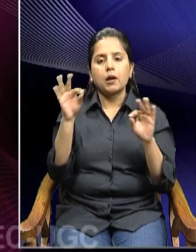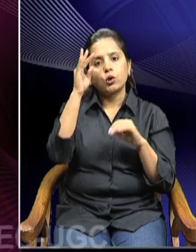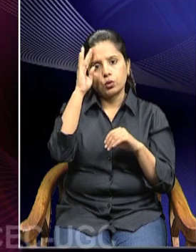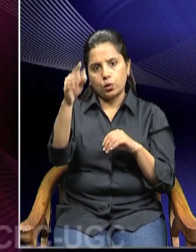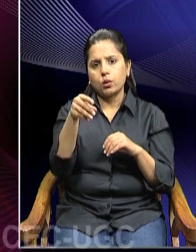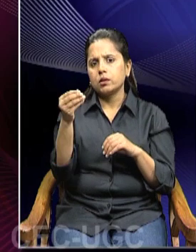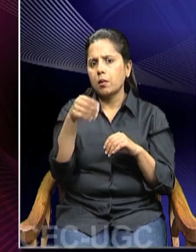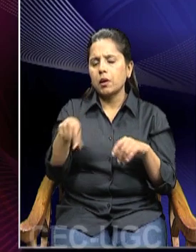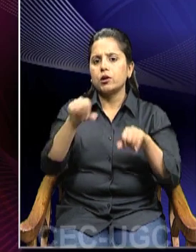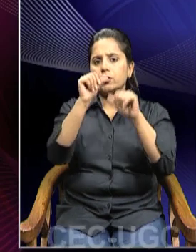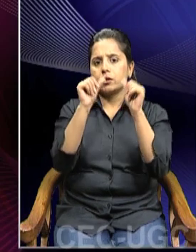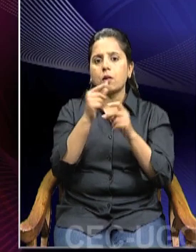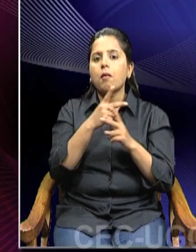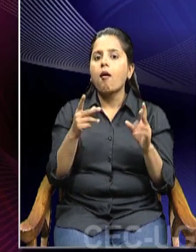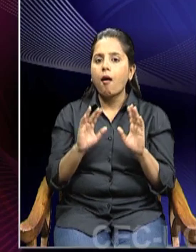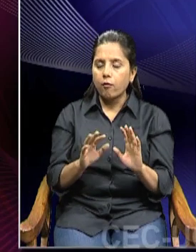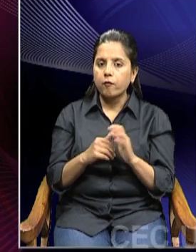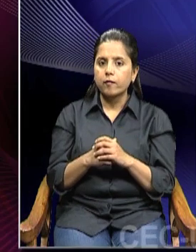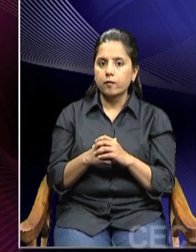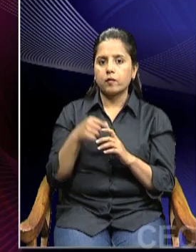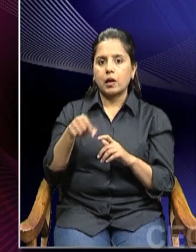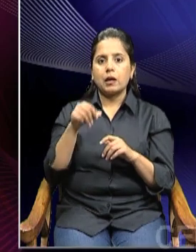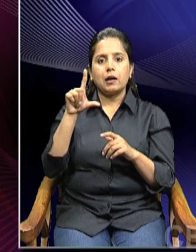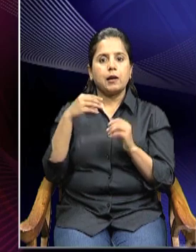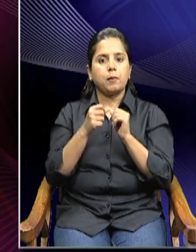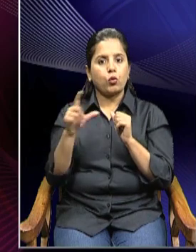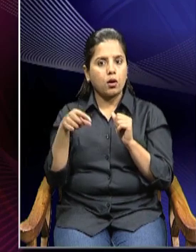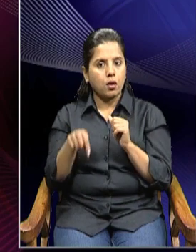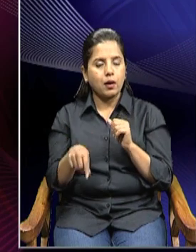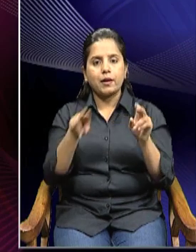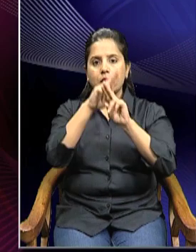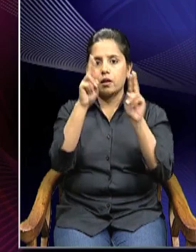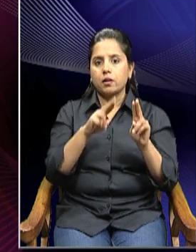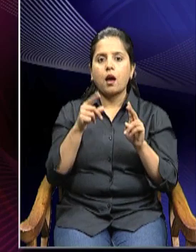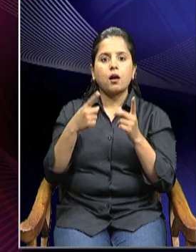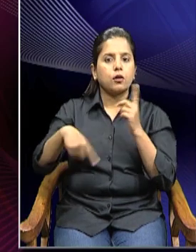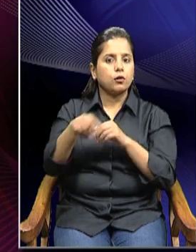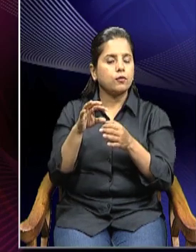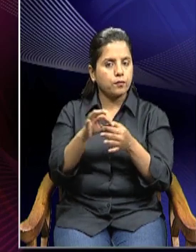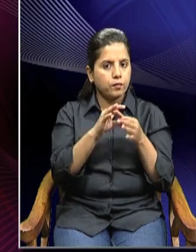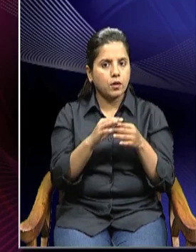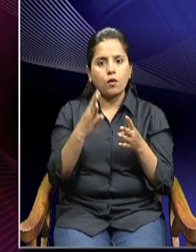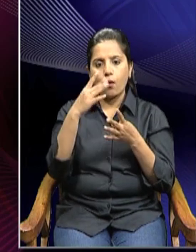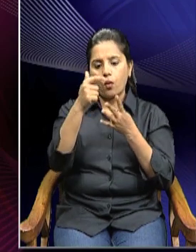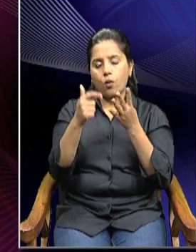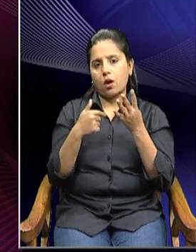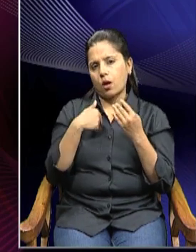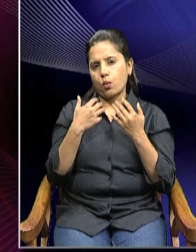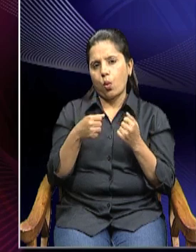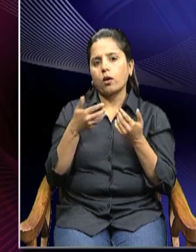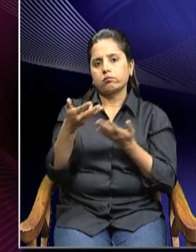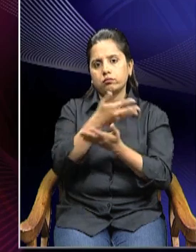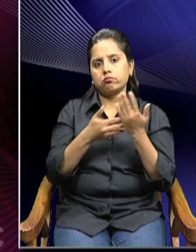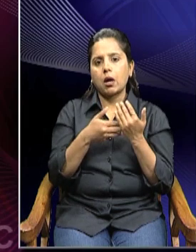various shades of liberal international relations. At least 4 of these I would like to